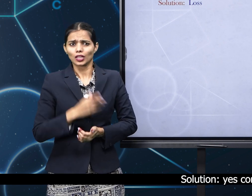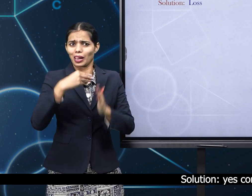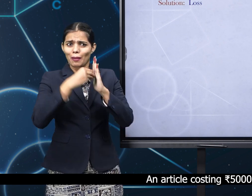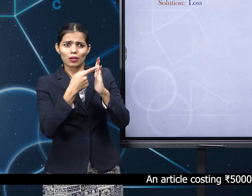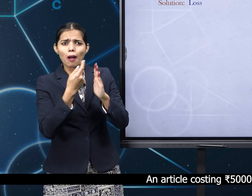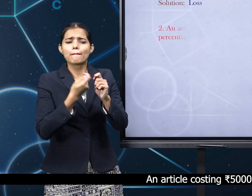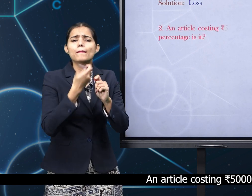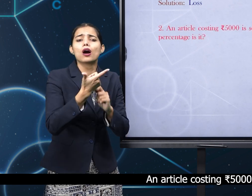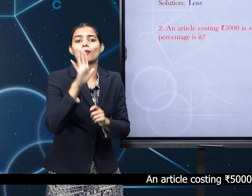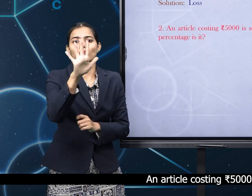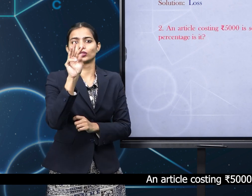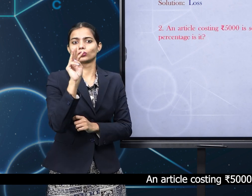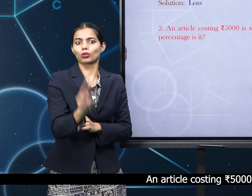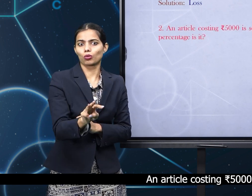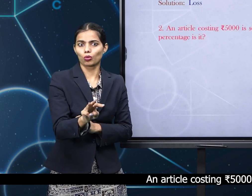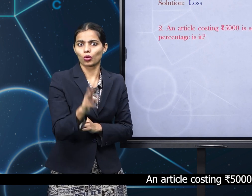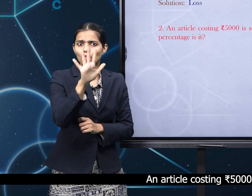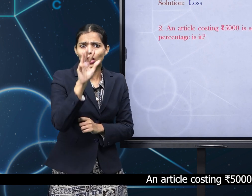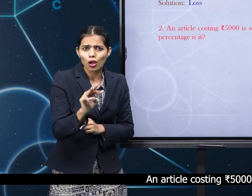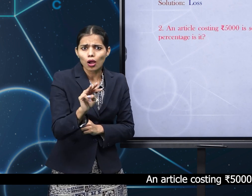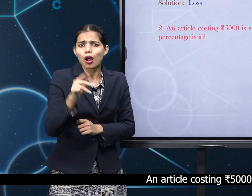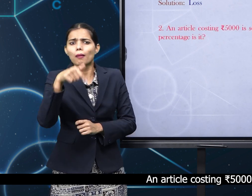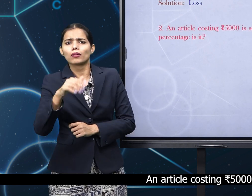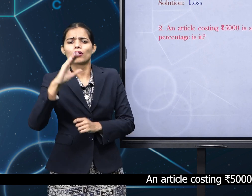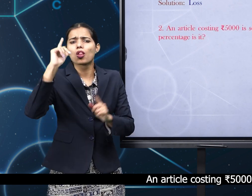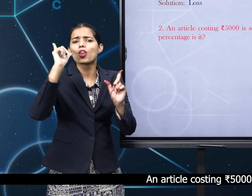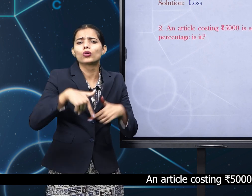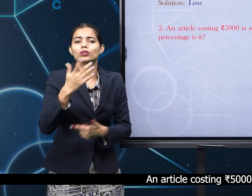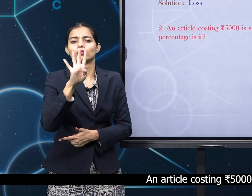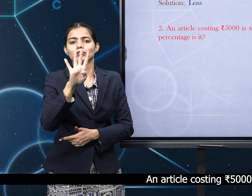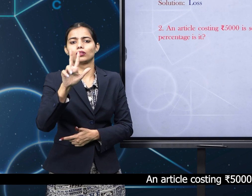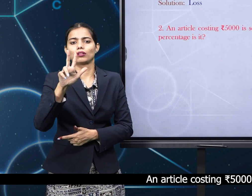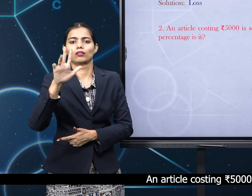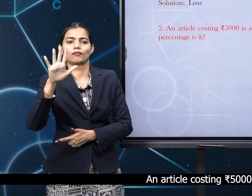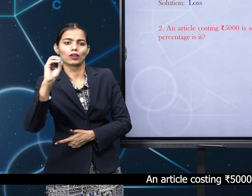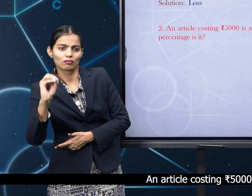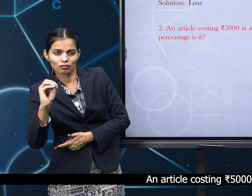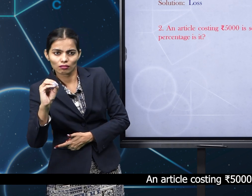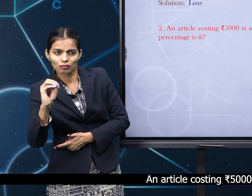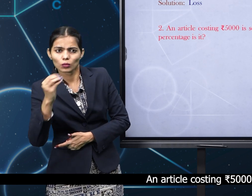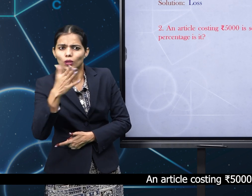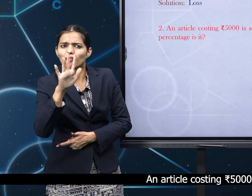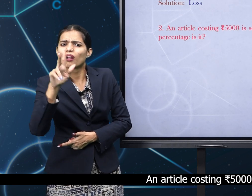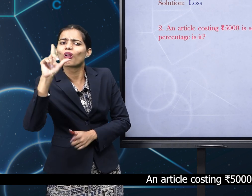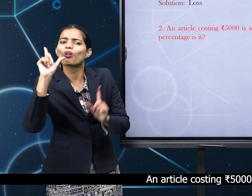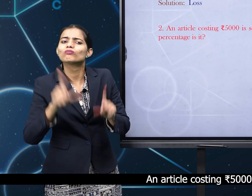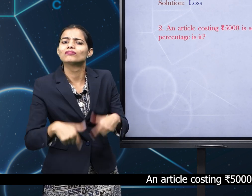An article costing rupees 5000 is sold for rupees 4850.